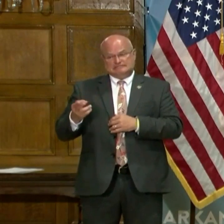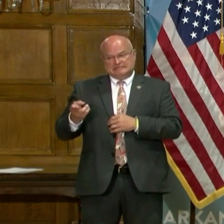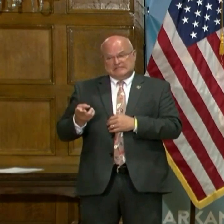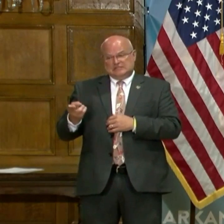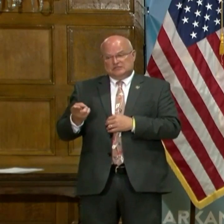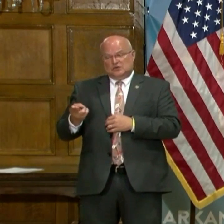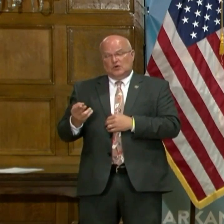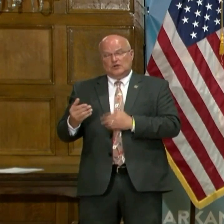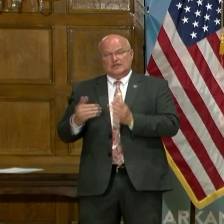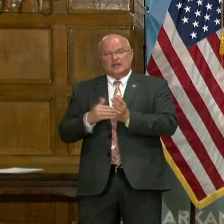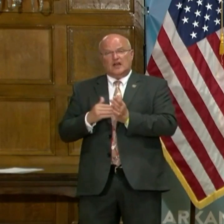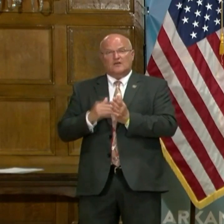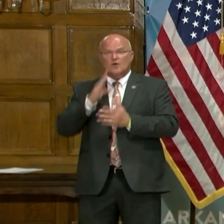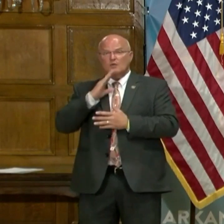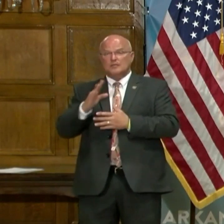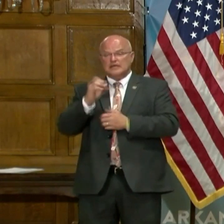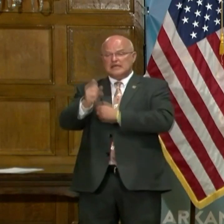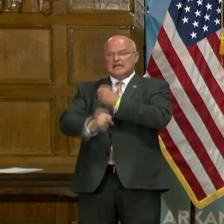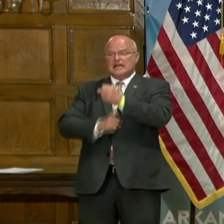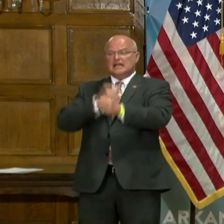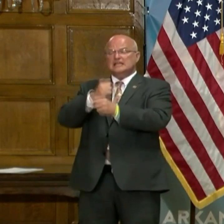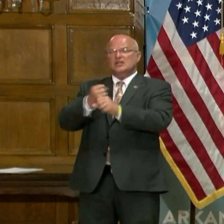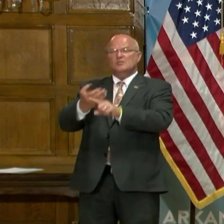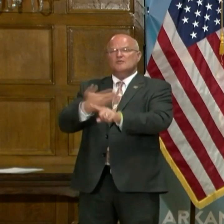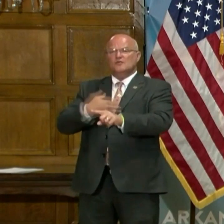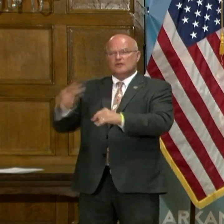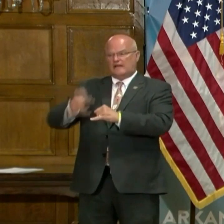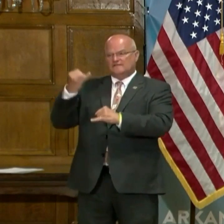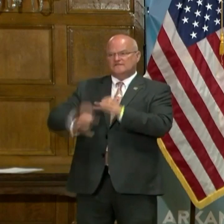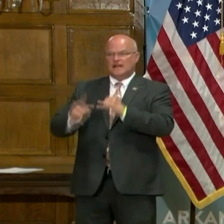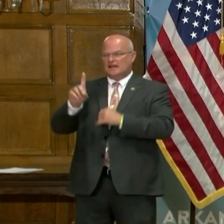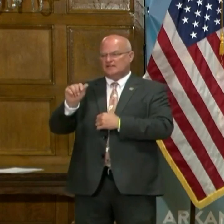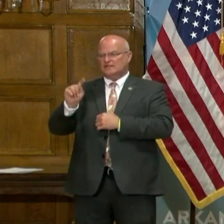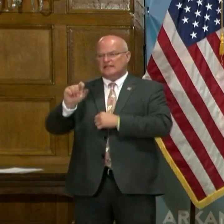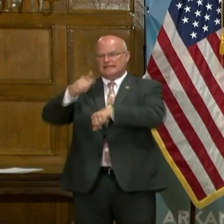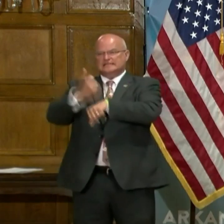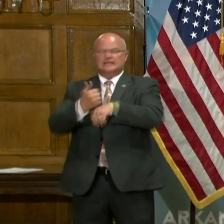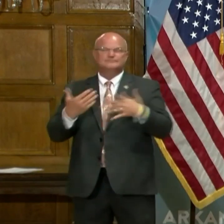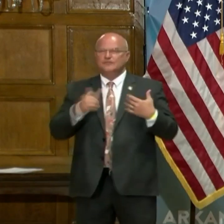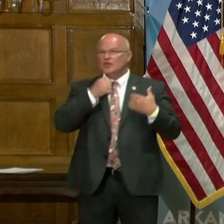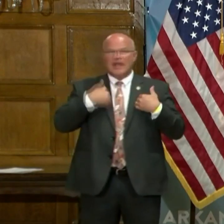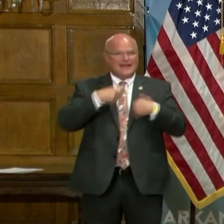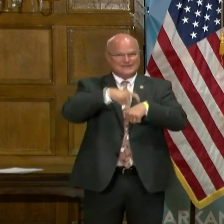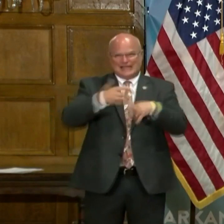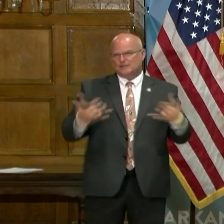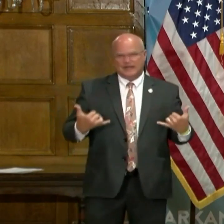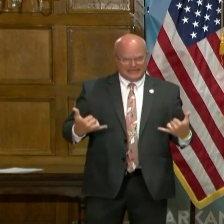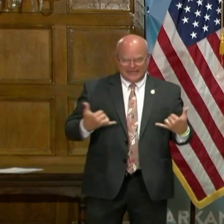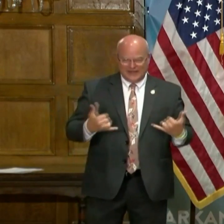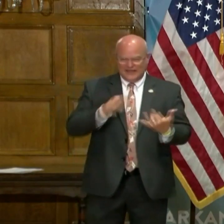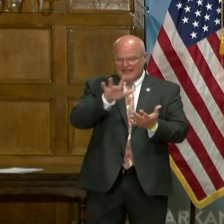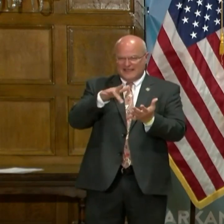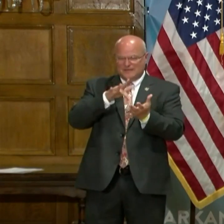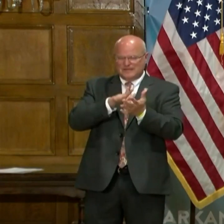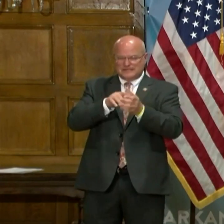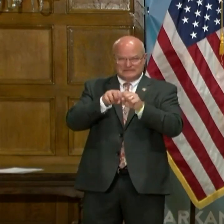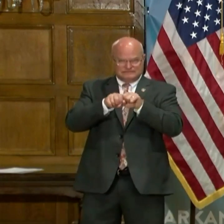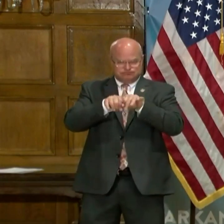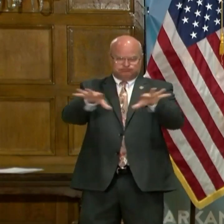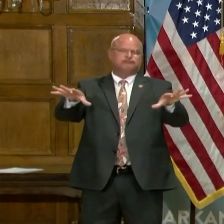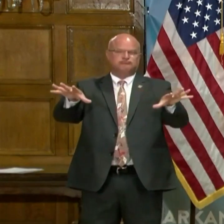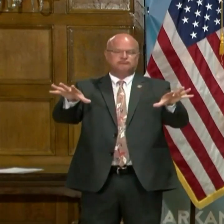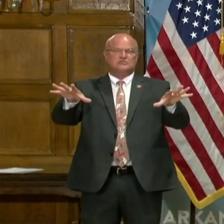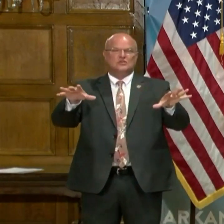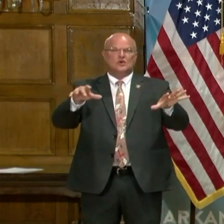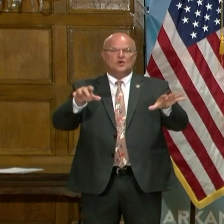historically, oftentimes, it'll be a year before we get a final data set. We don't have that kind of time in the midst of a pandemic, so